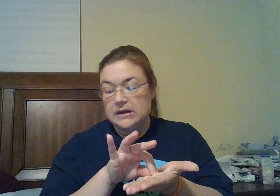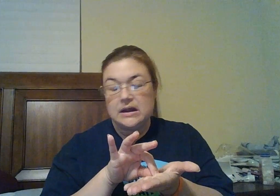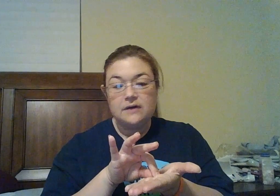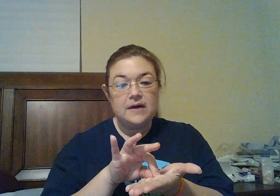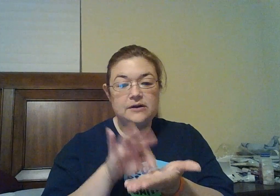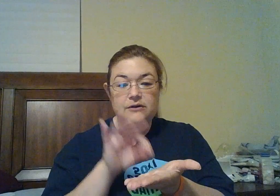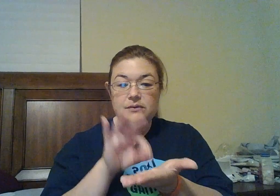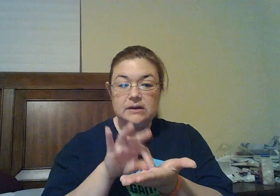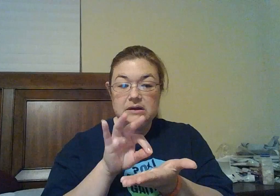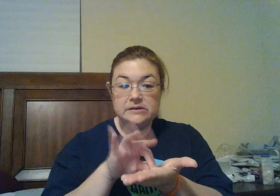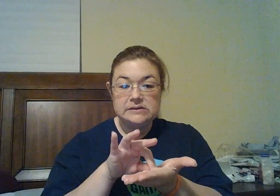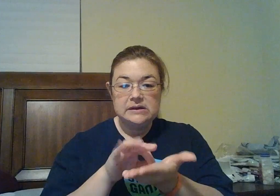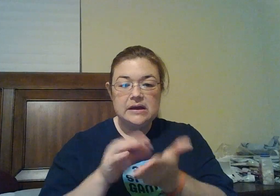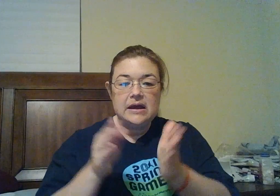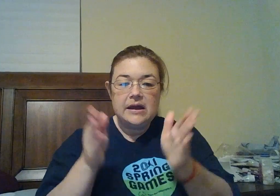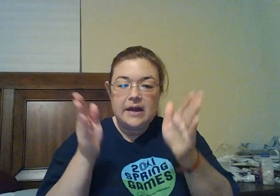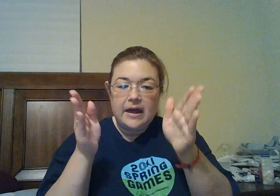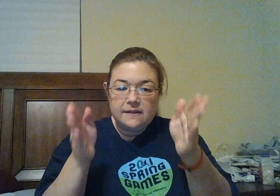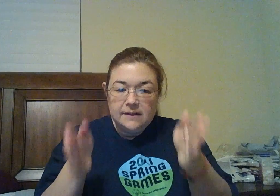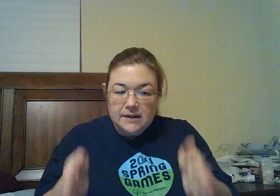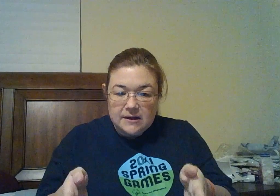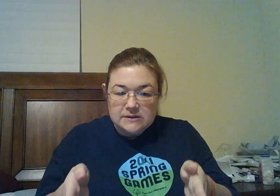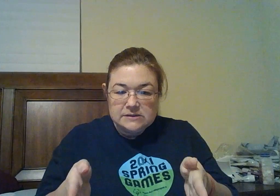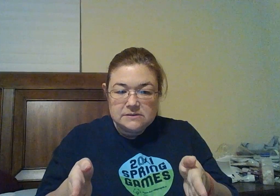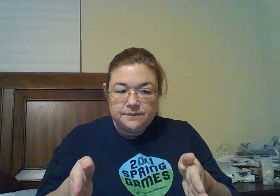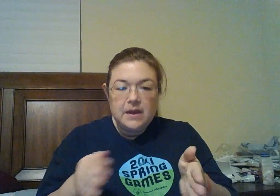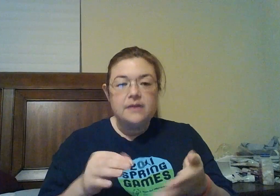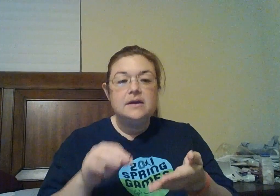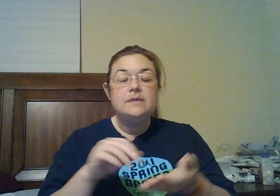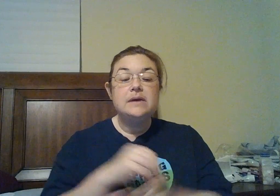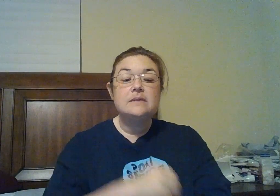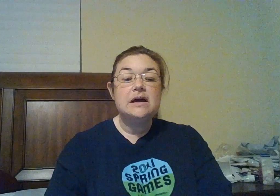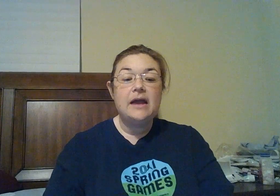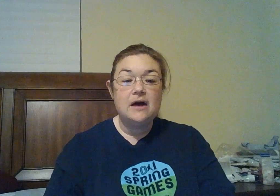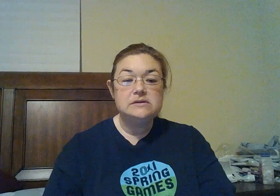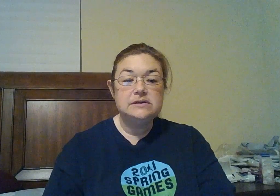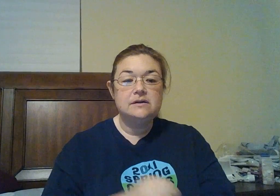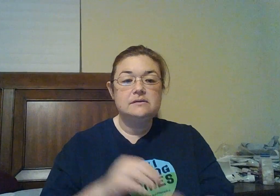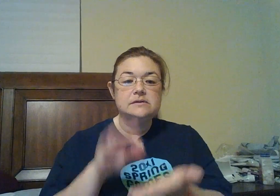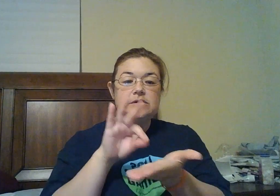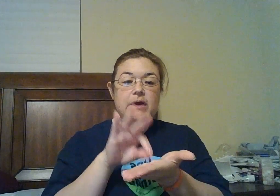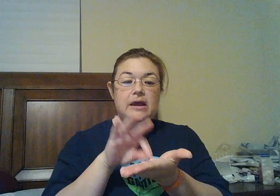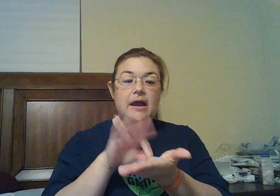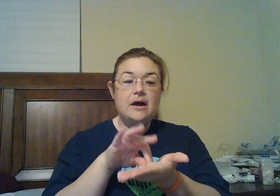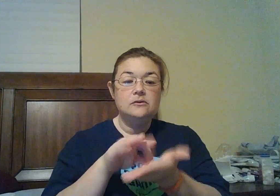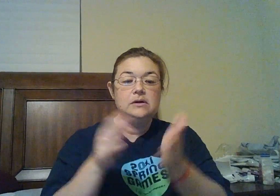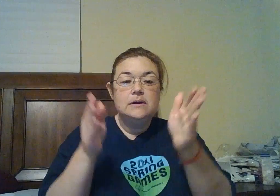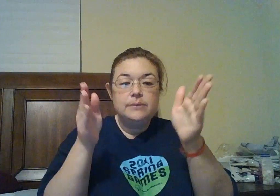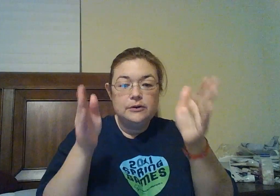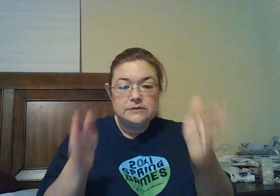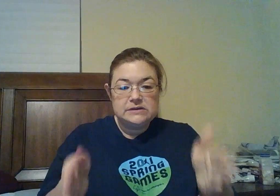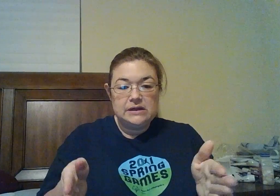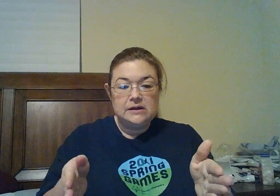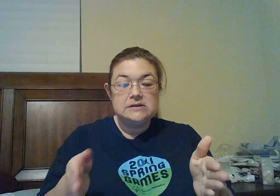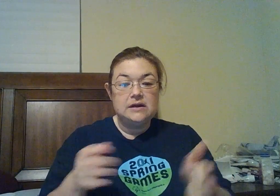Now if I do this and add this, then it becomes accountant. So a count person is an